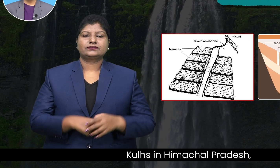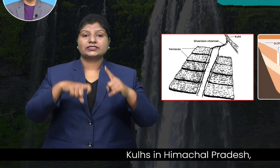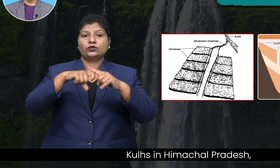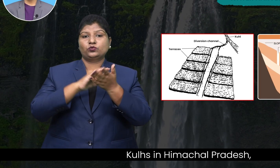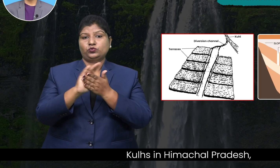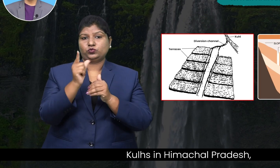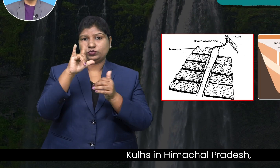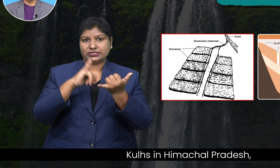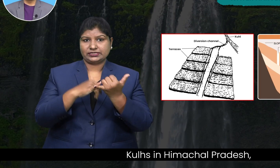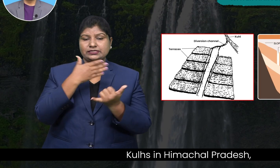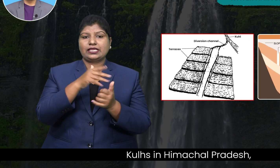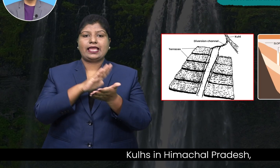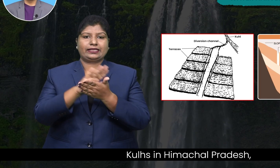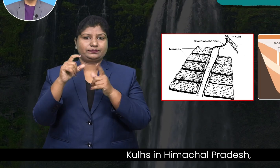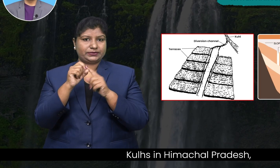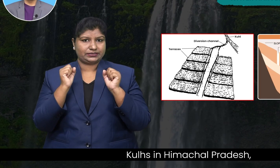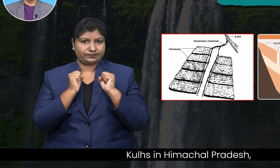kuls in Himachal Pradesh,